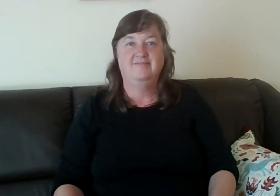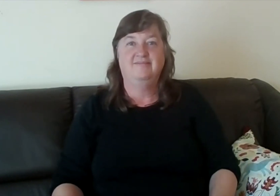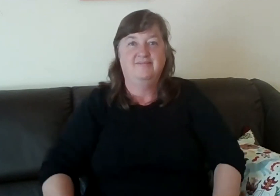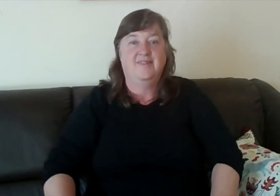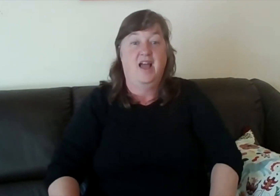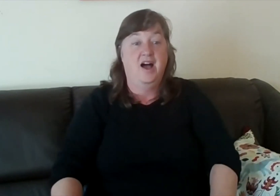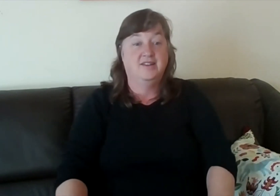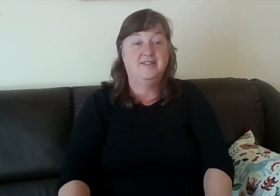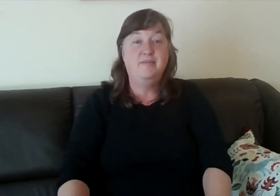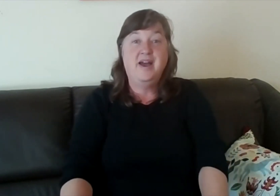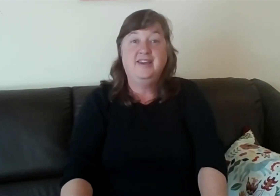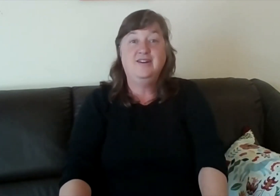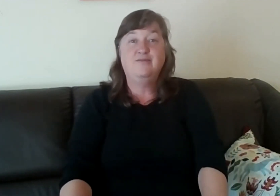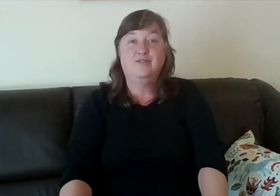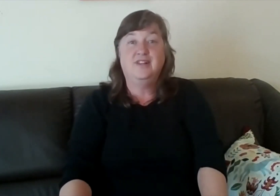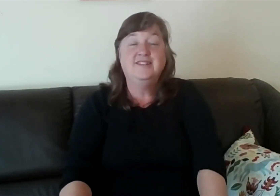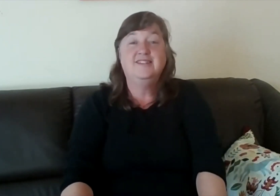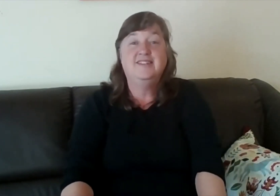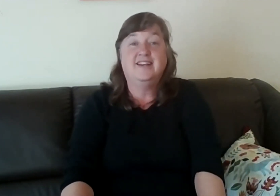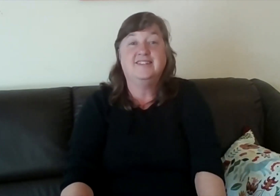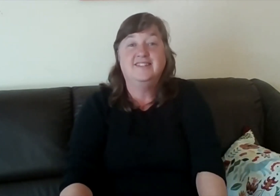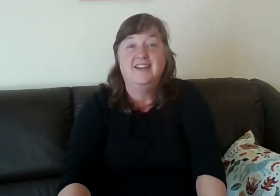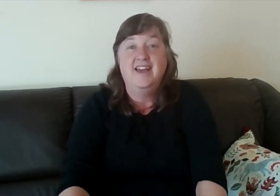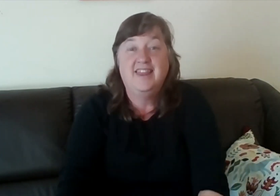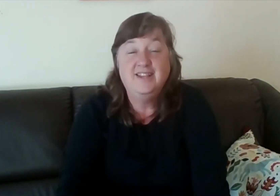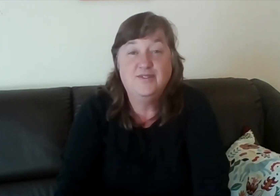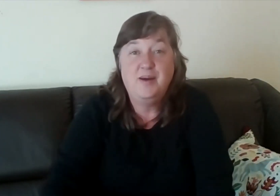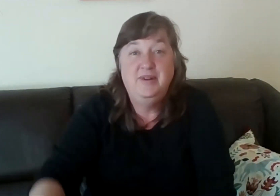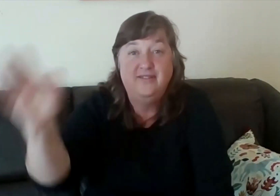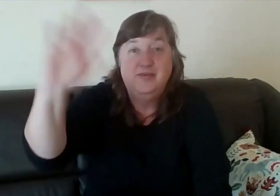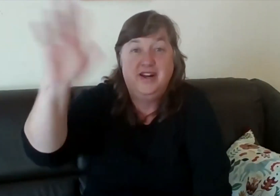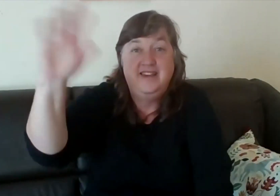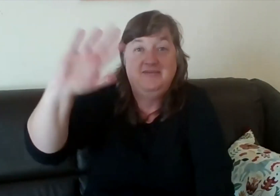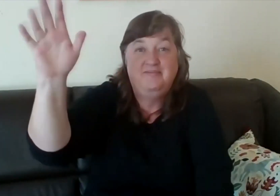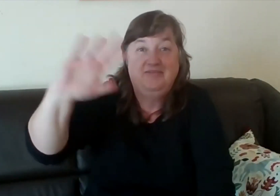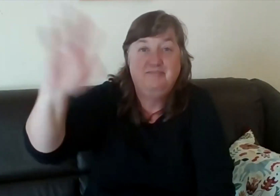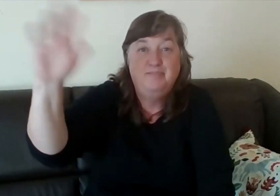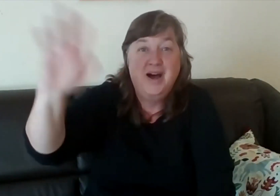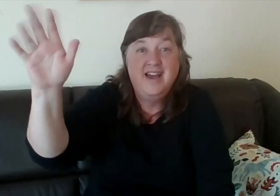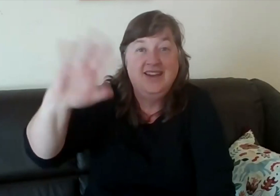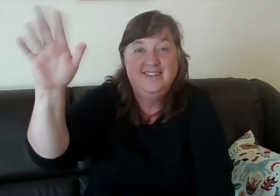I'll see you back here for lesson 6. Thanks for coming, everybody. Bye.